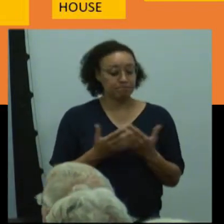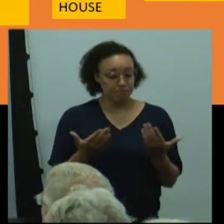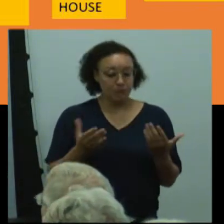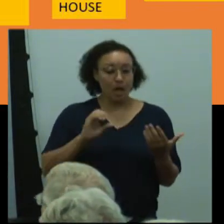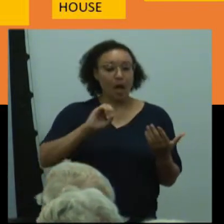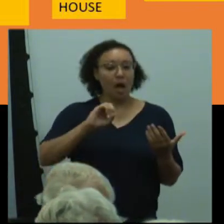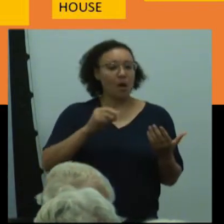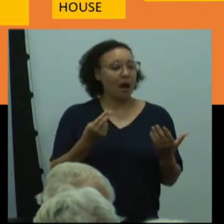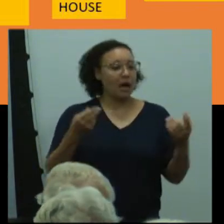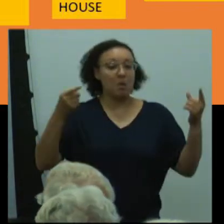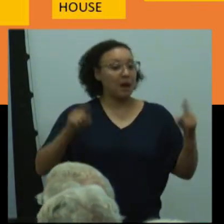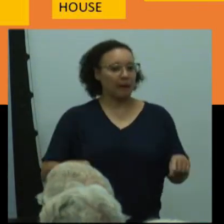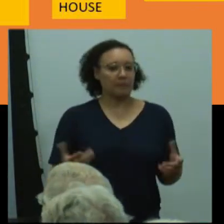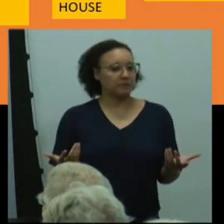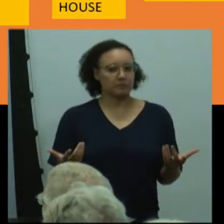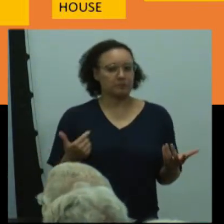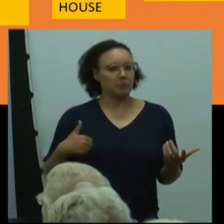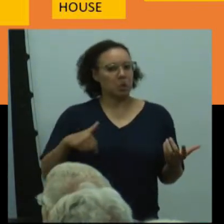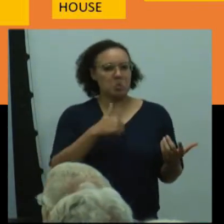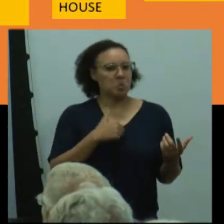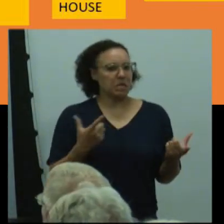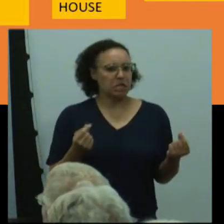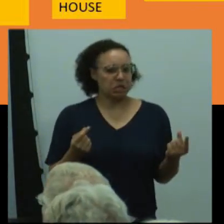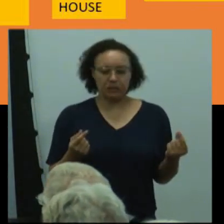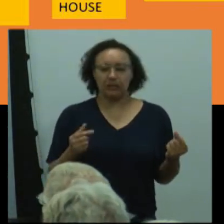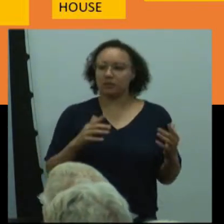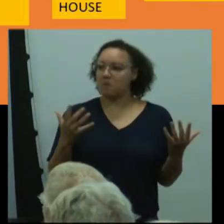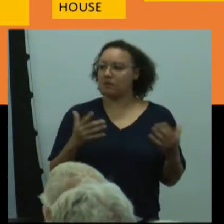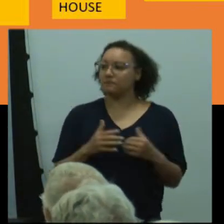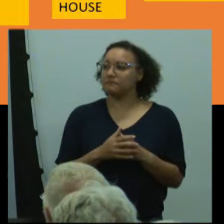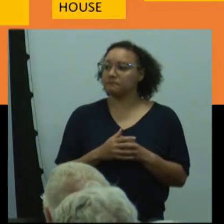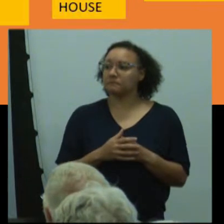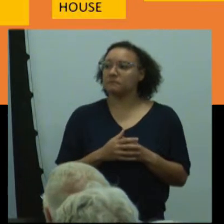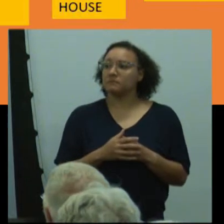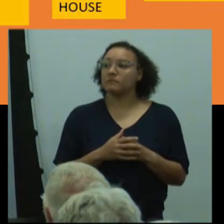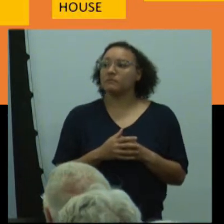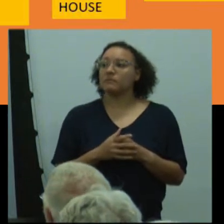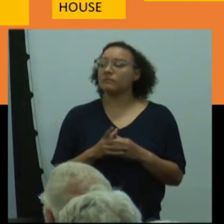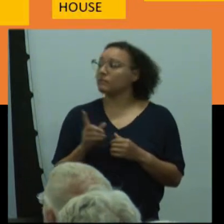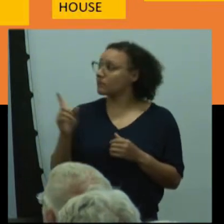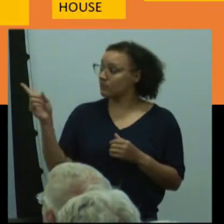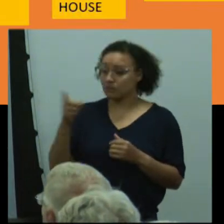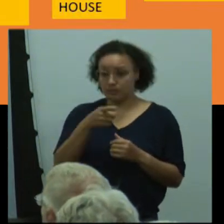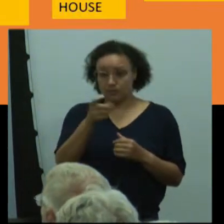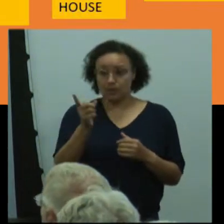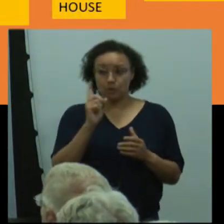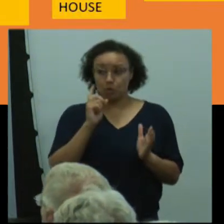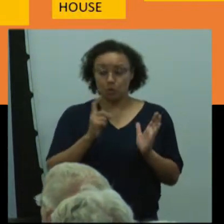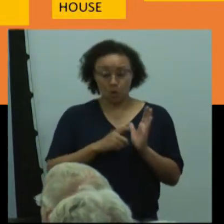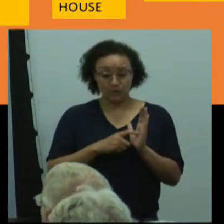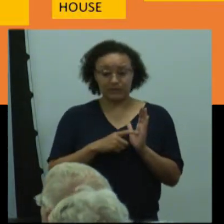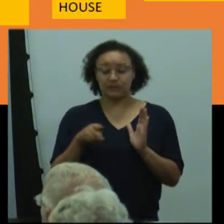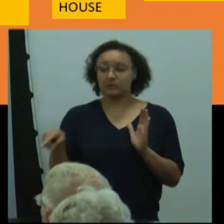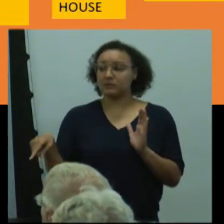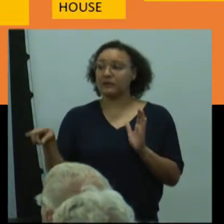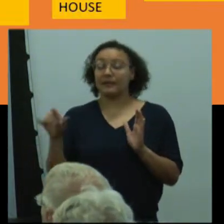This is the Ohio approach. You notice this is the commission.